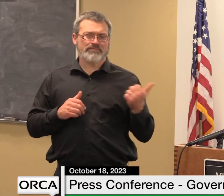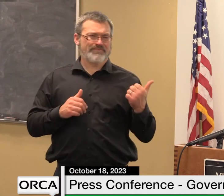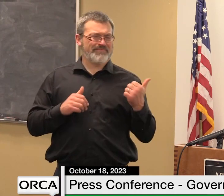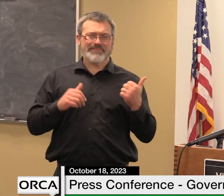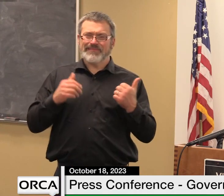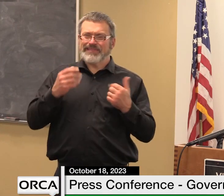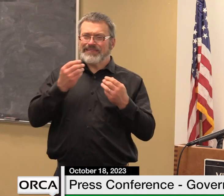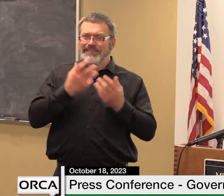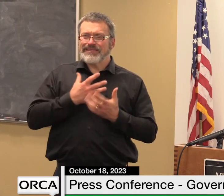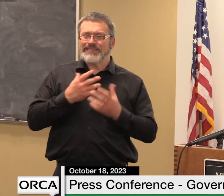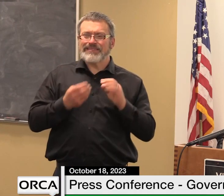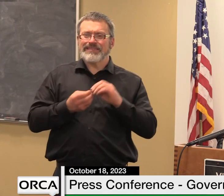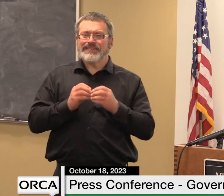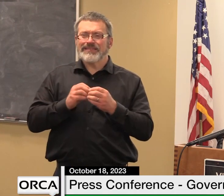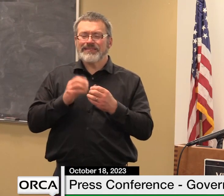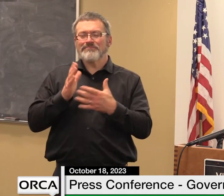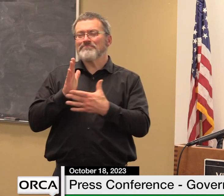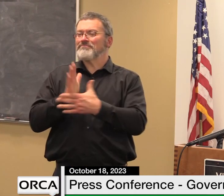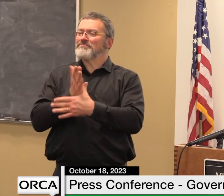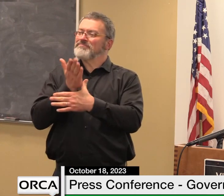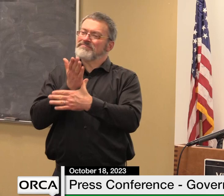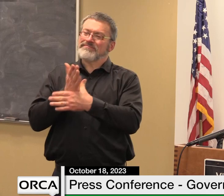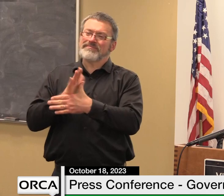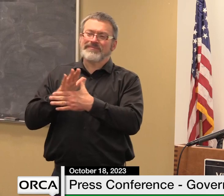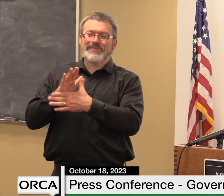on average applicants have received?